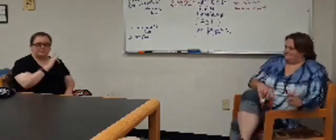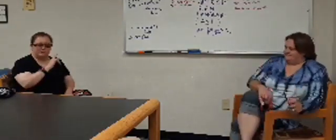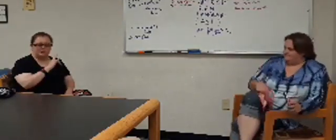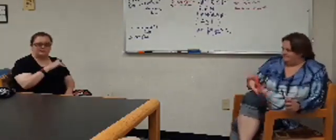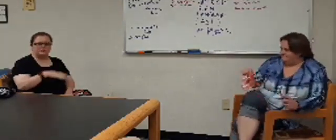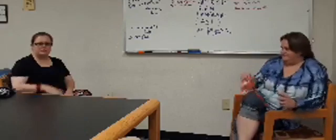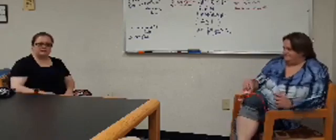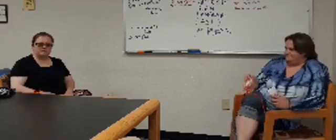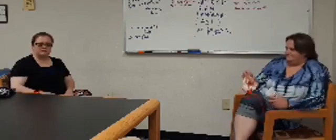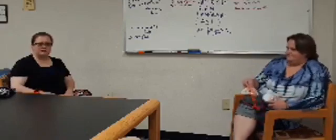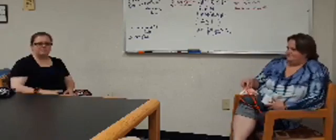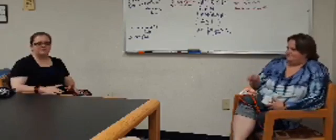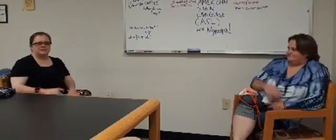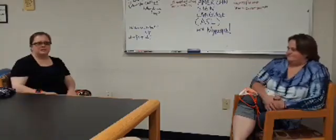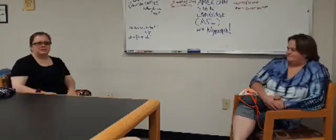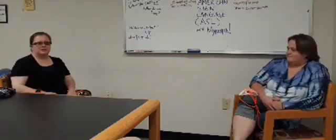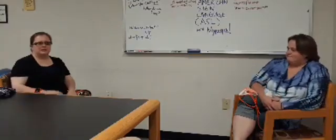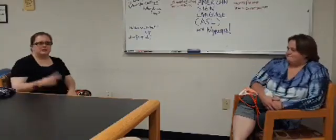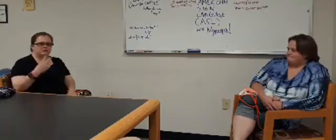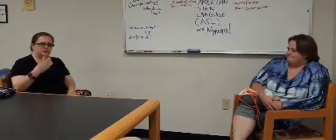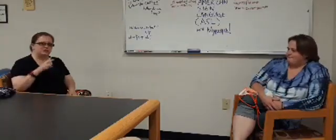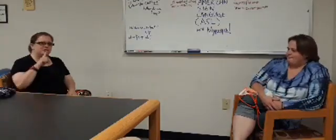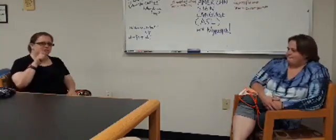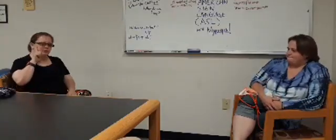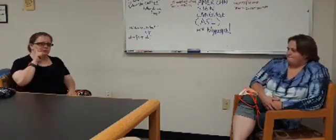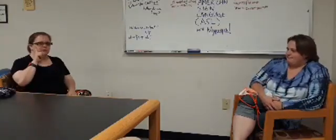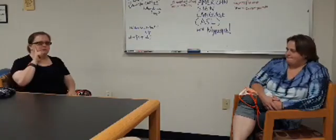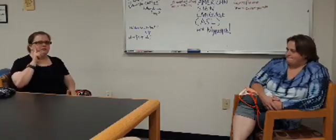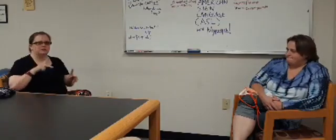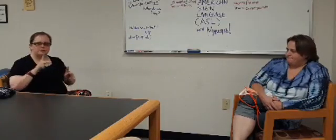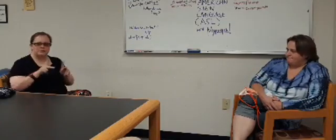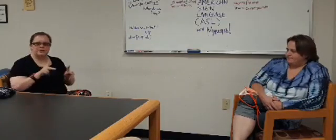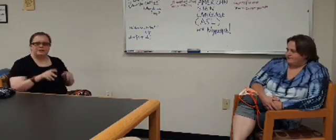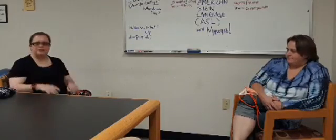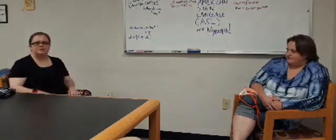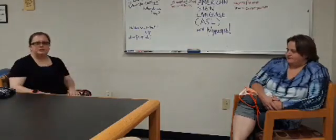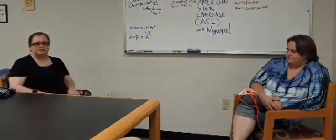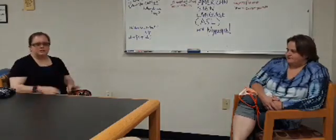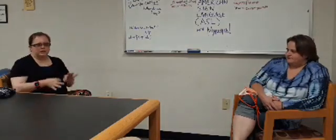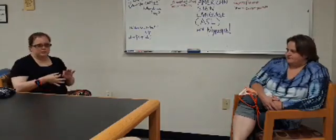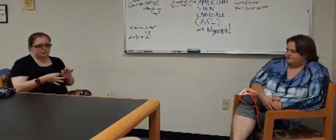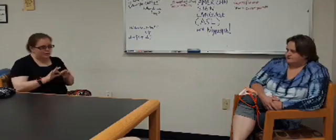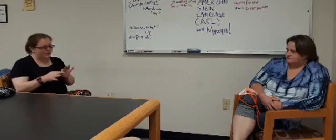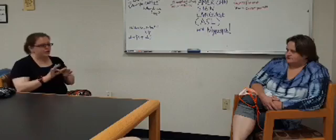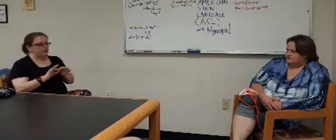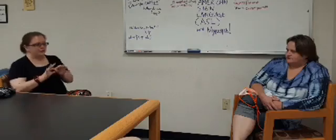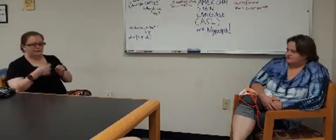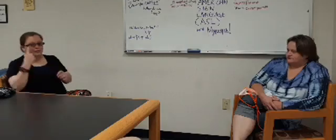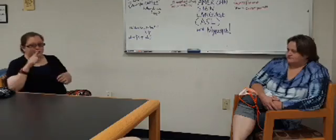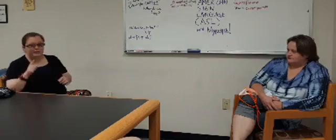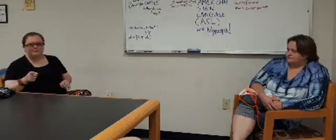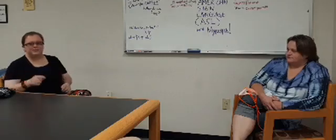airport, and there was 2 deaf people there, and I was trying to interpret for them.